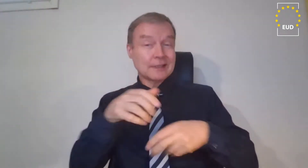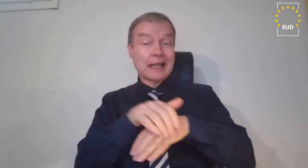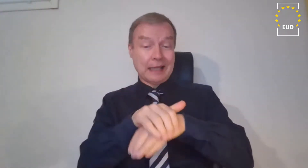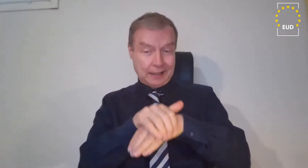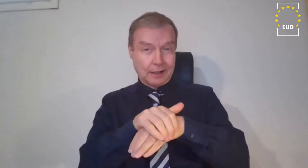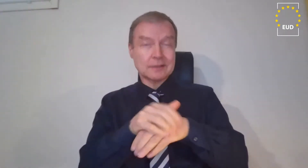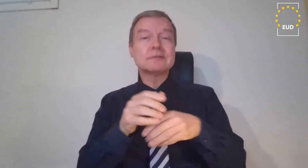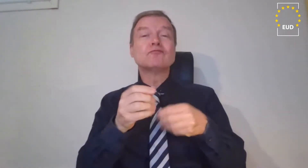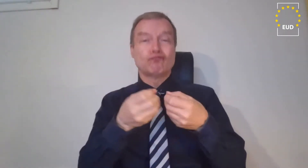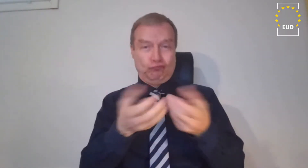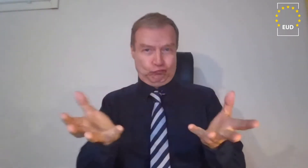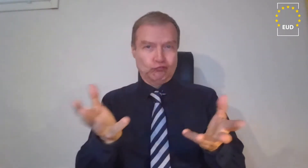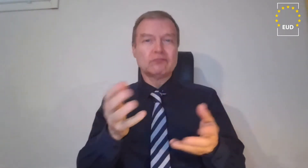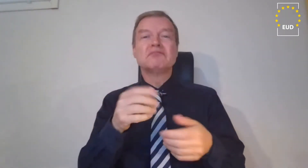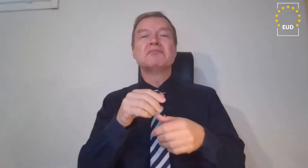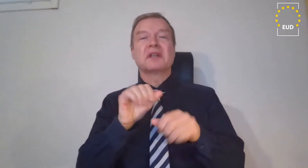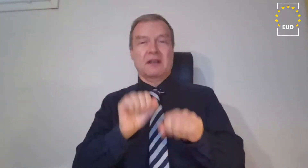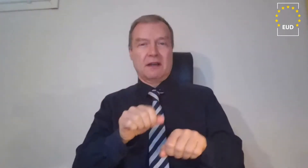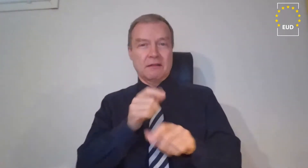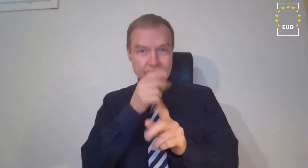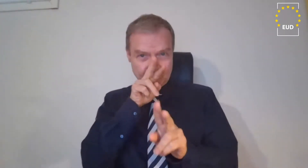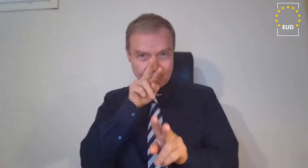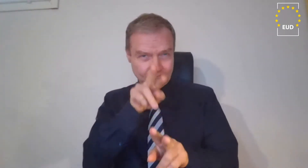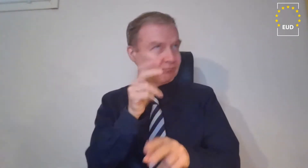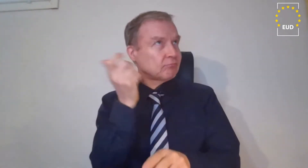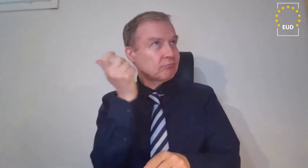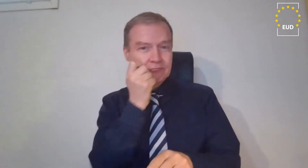English and subtitles in English.